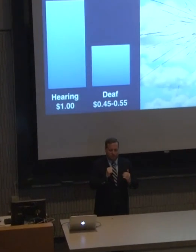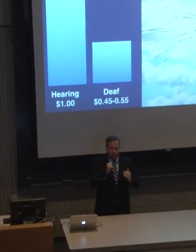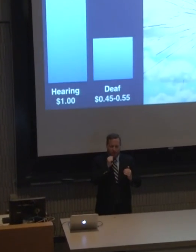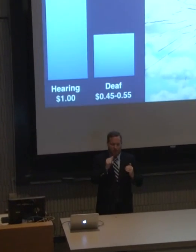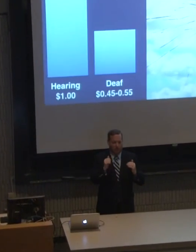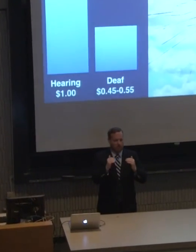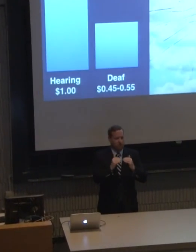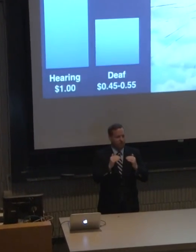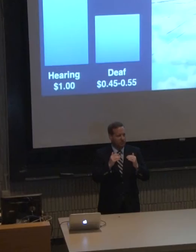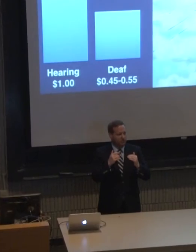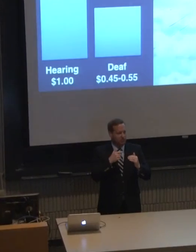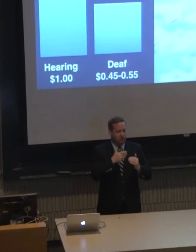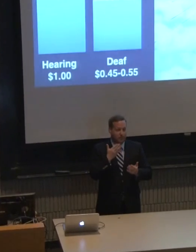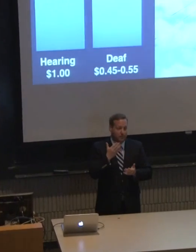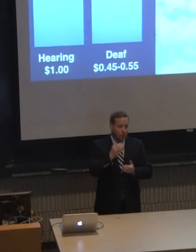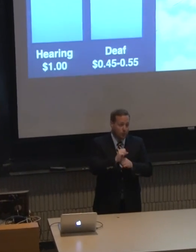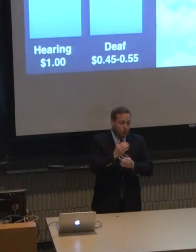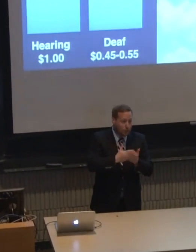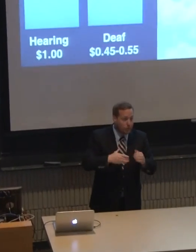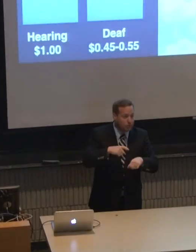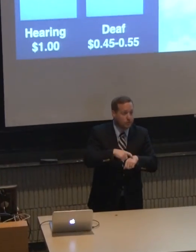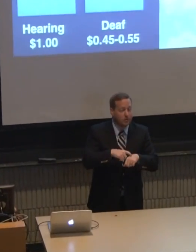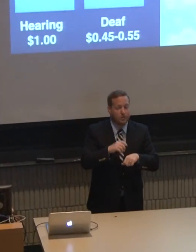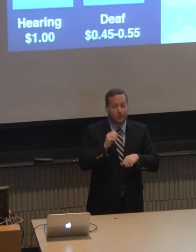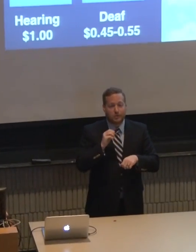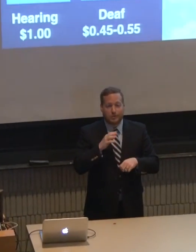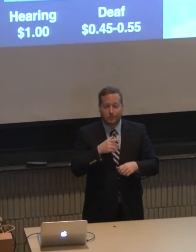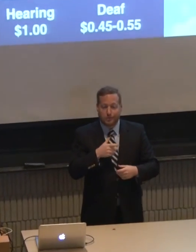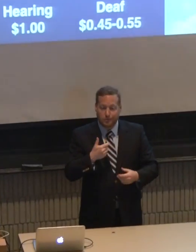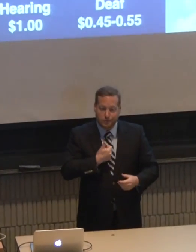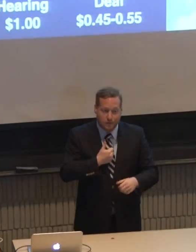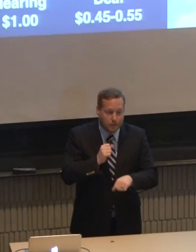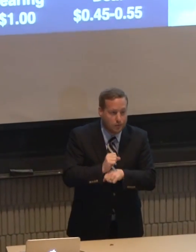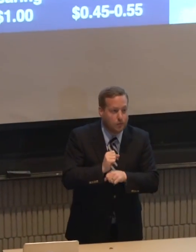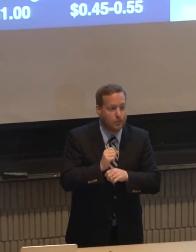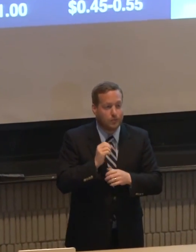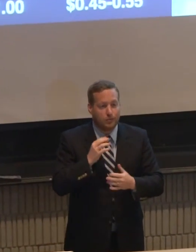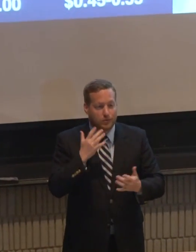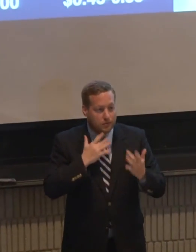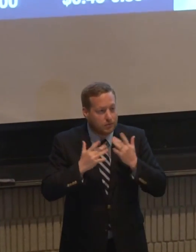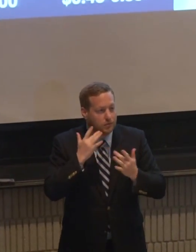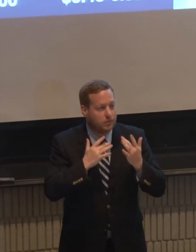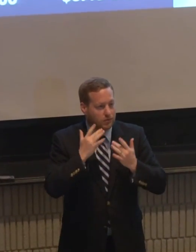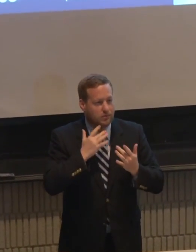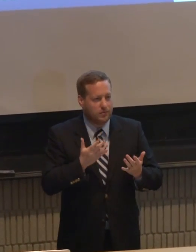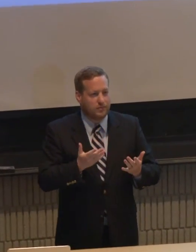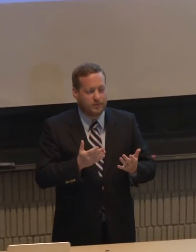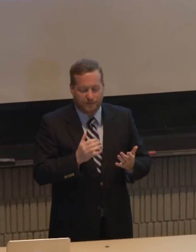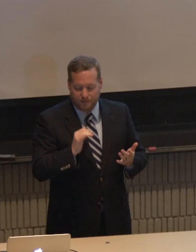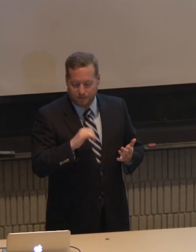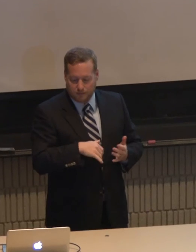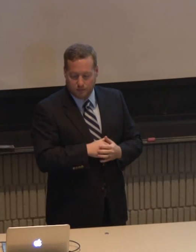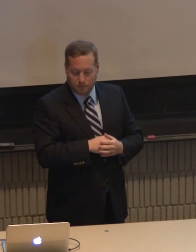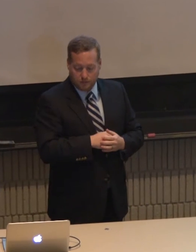but oftentimes it does not actually match their qualifications. They're typically